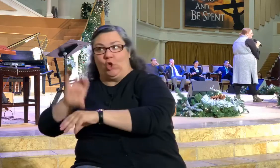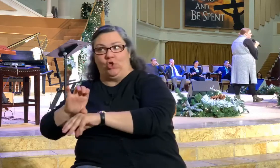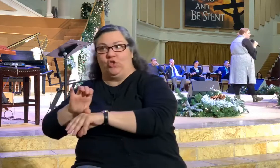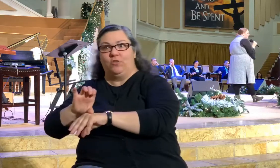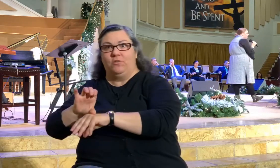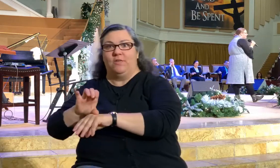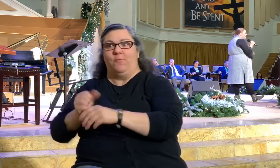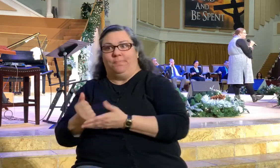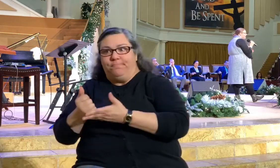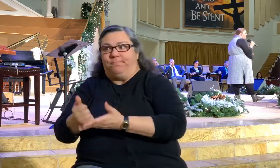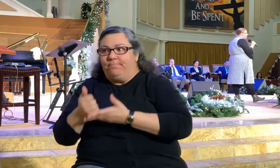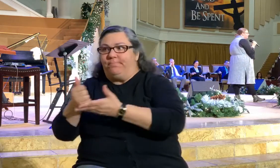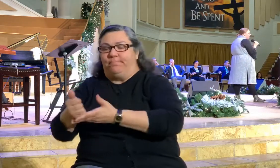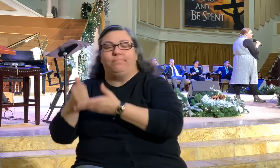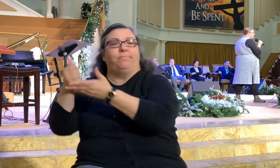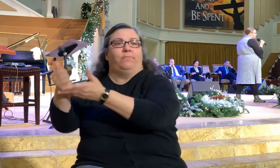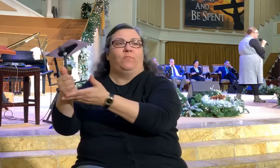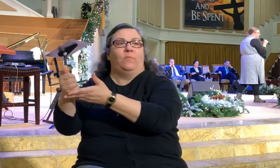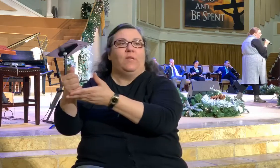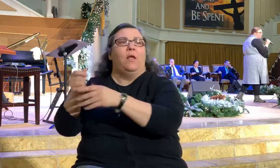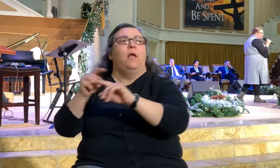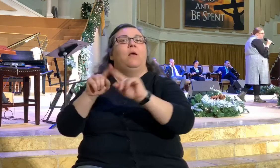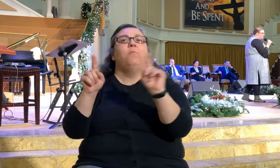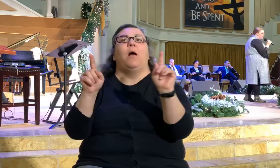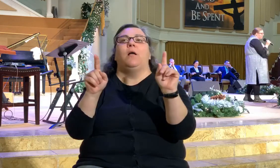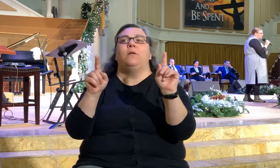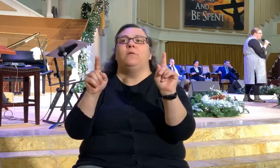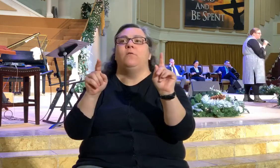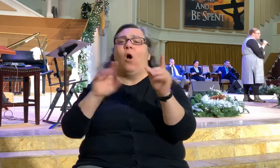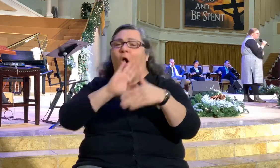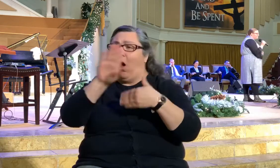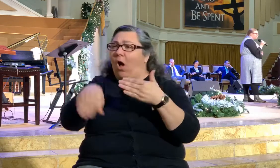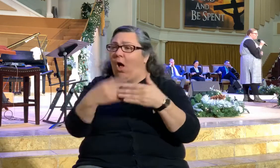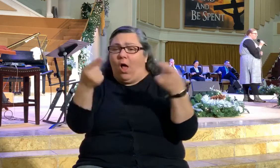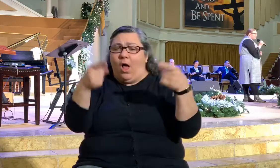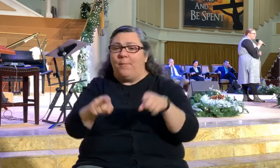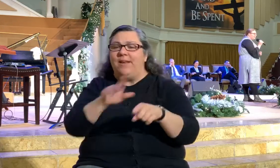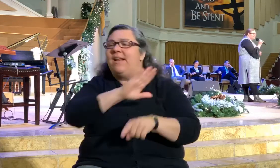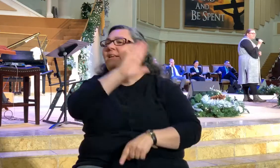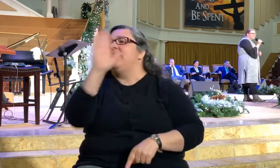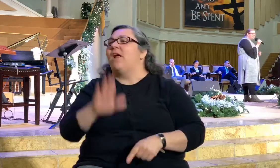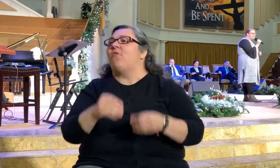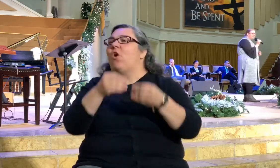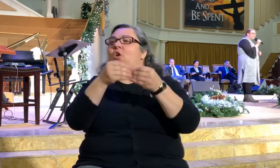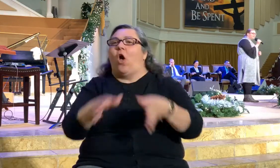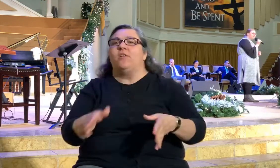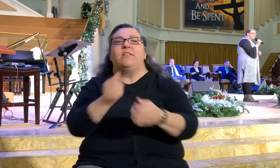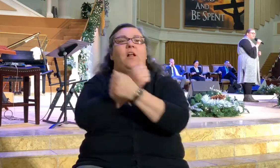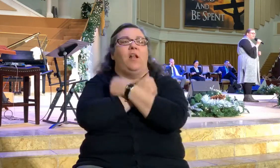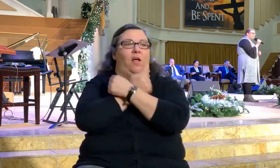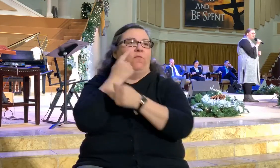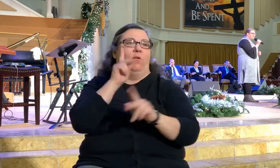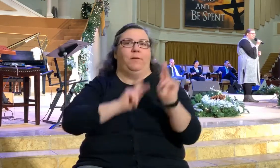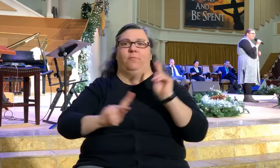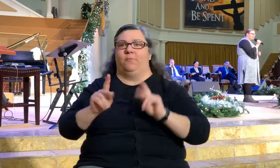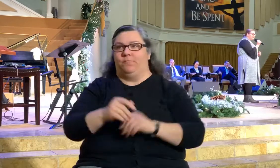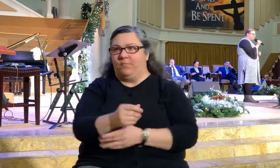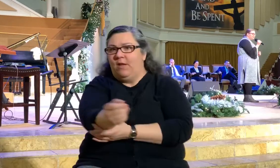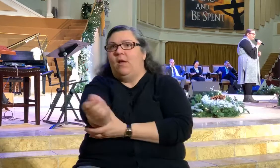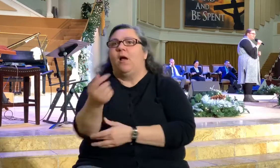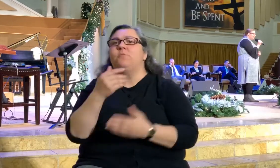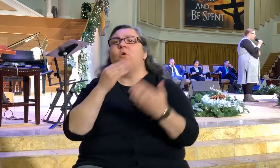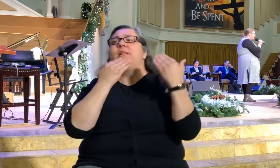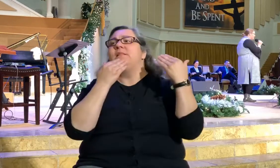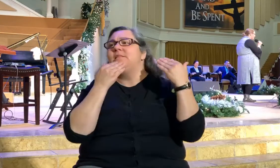Through it all, they never lost their love for the people of Roatan. I am so thankful that I was given this opportunity to spend a